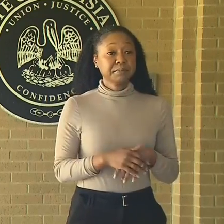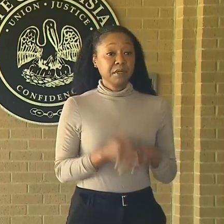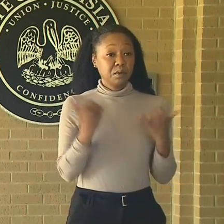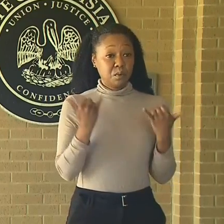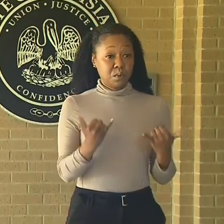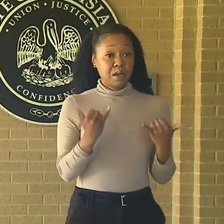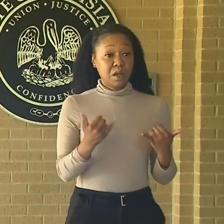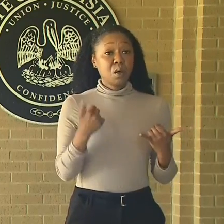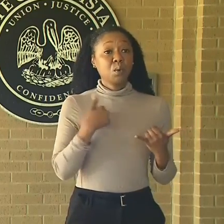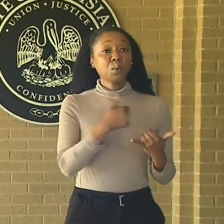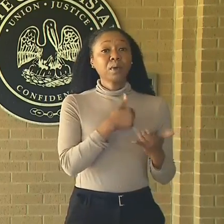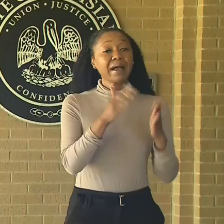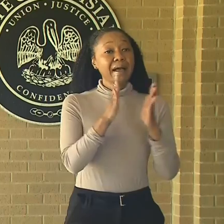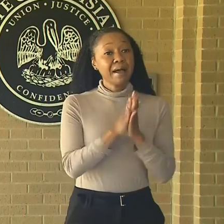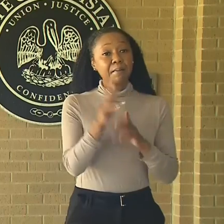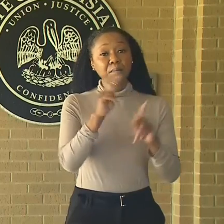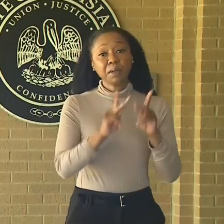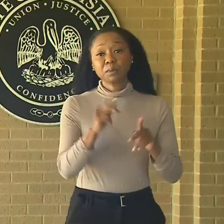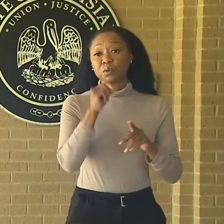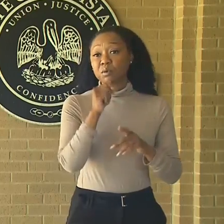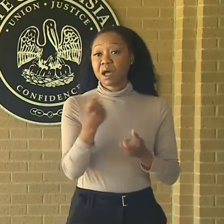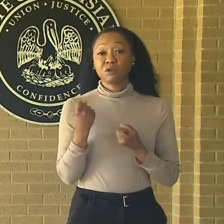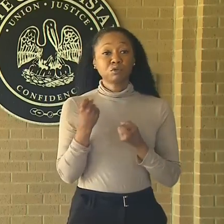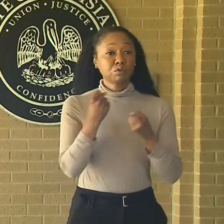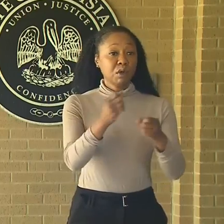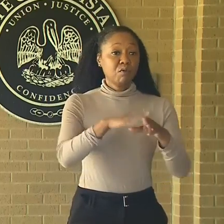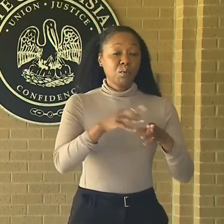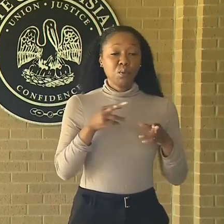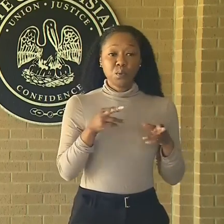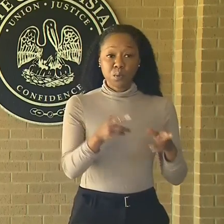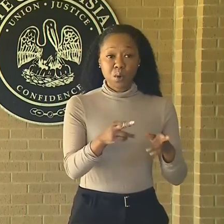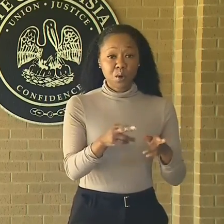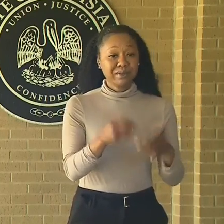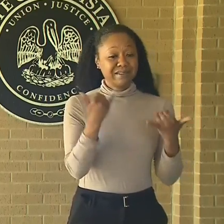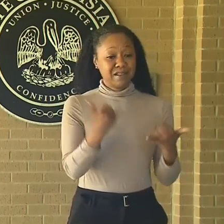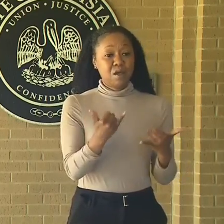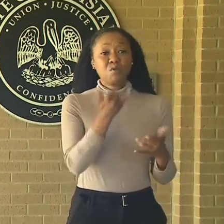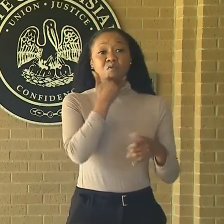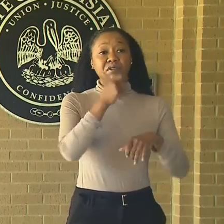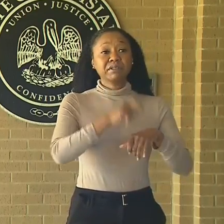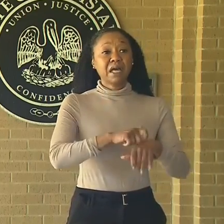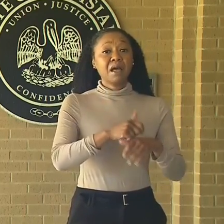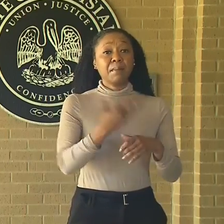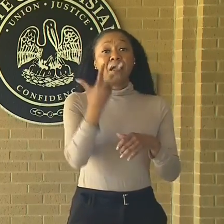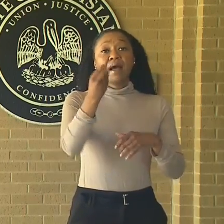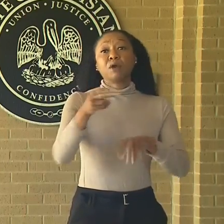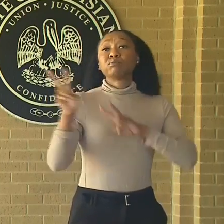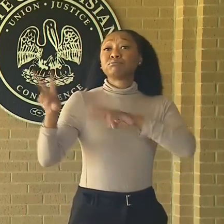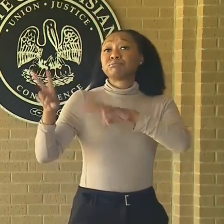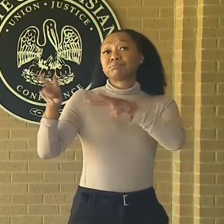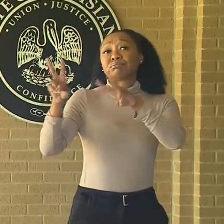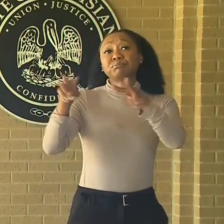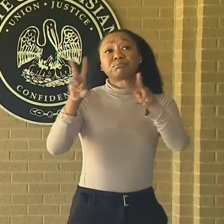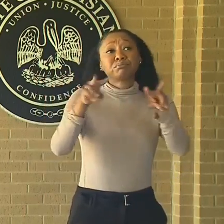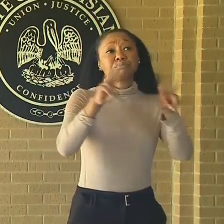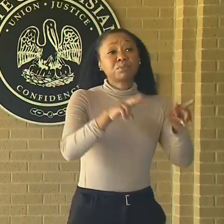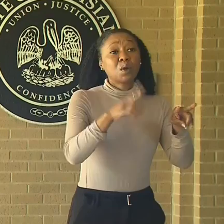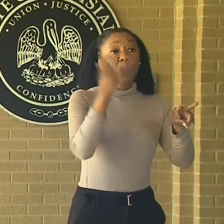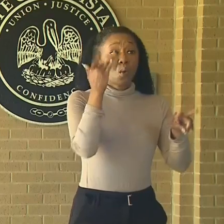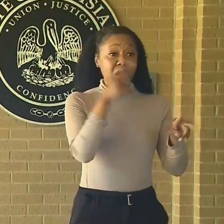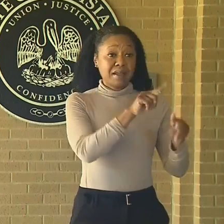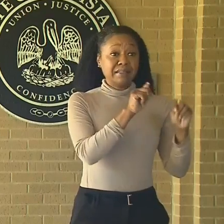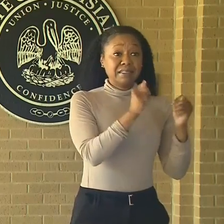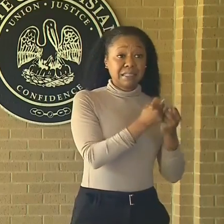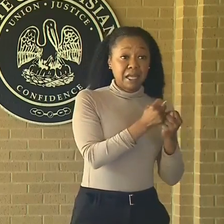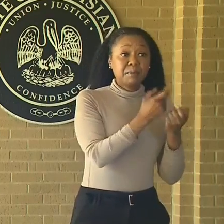Right now, we do ask people not to go out on the roadways. It is exactly the wrong time to go sightseeing, because search and rescue